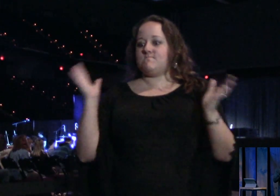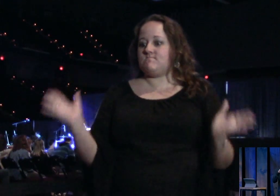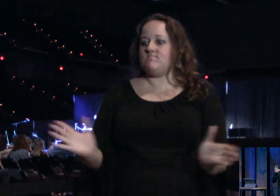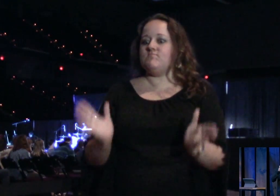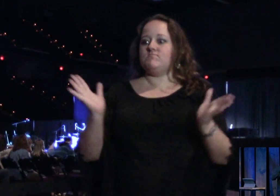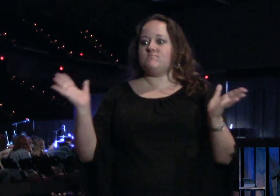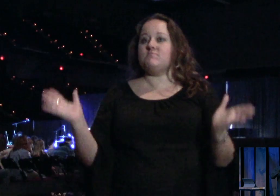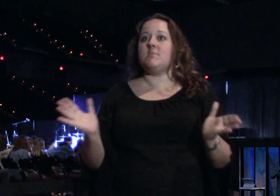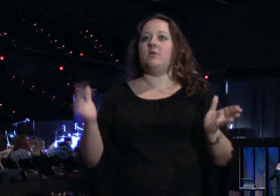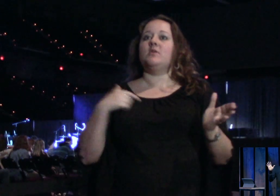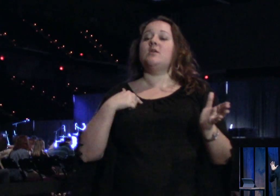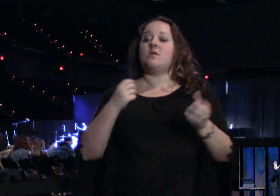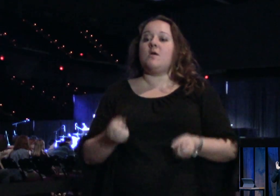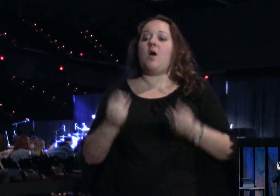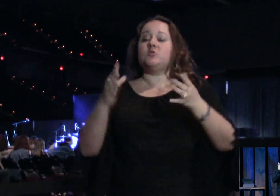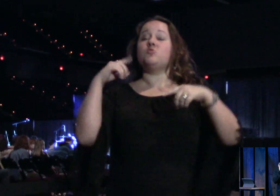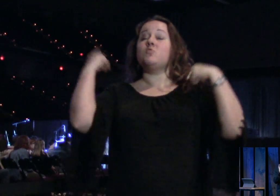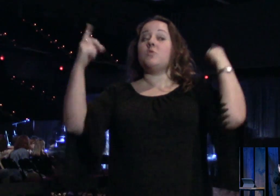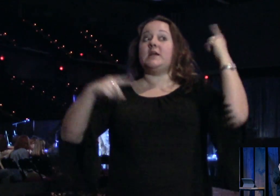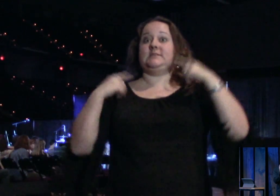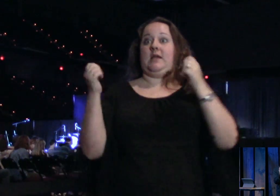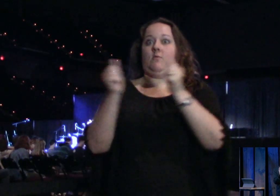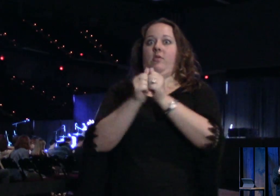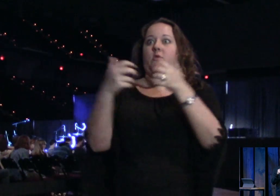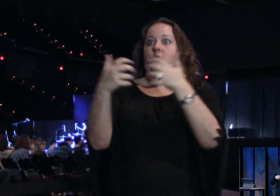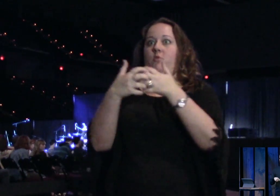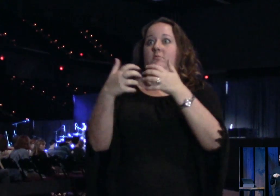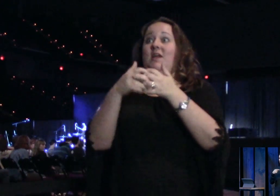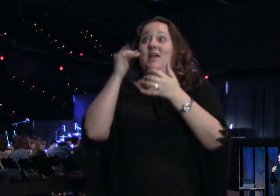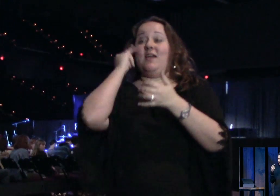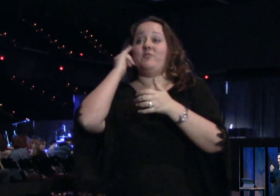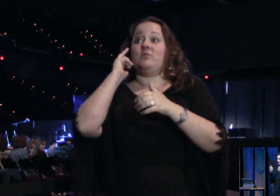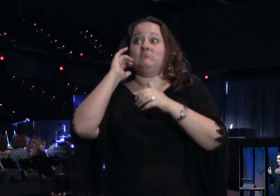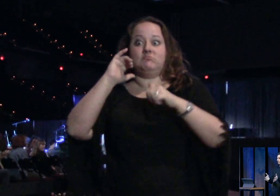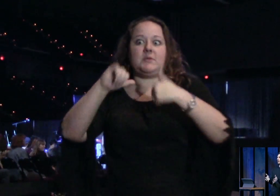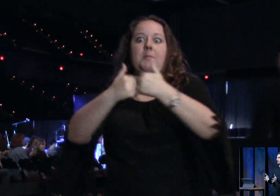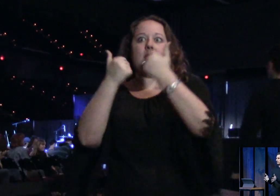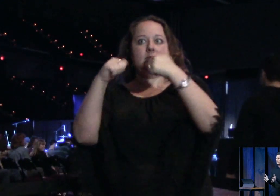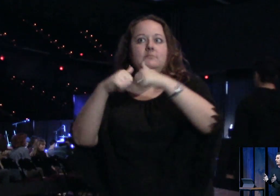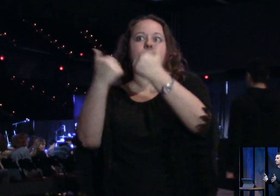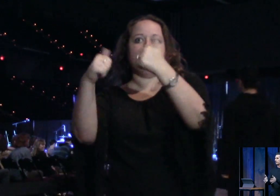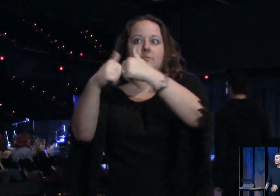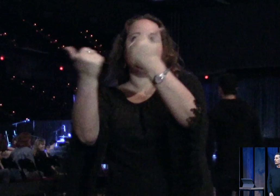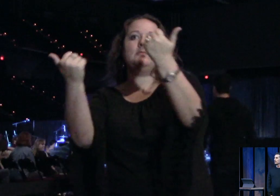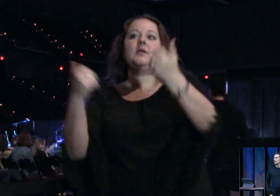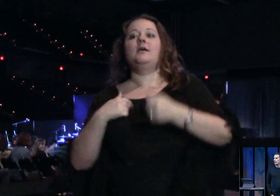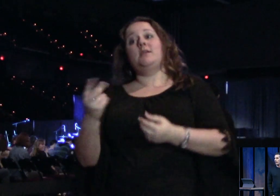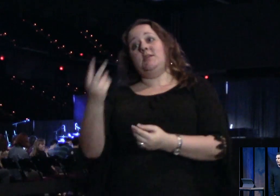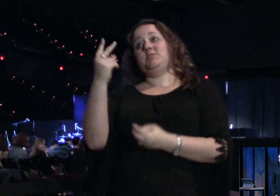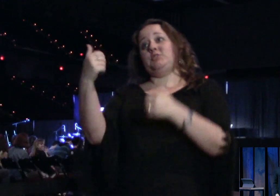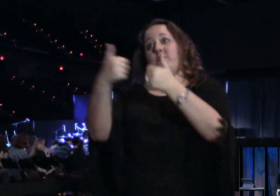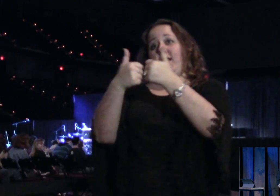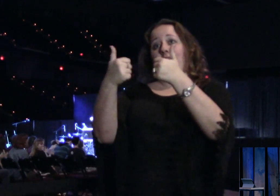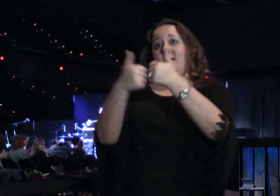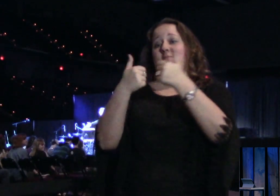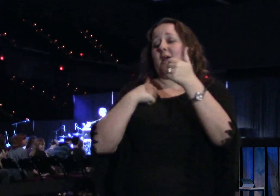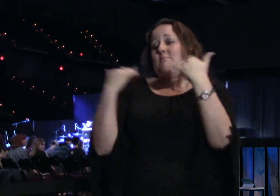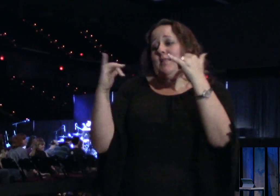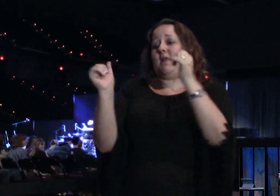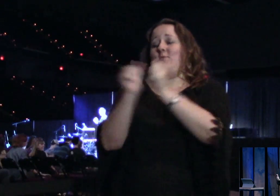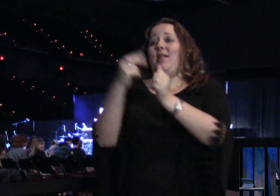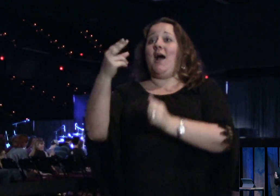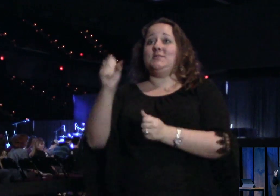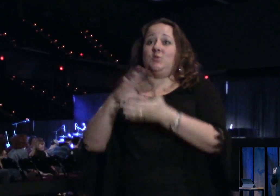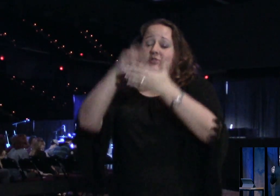going to absolutely drive you and your roommates crazy, especially if you're kind of the competitive type. And these are